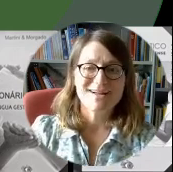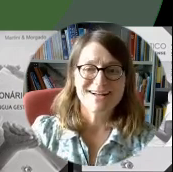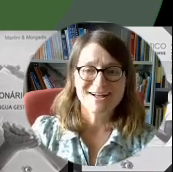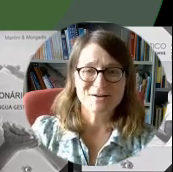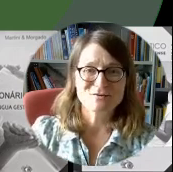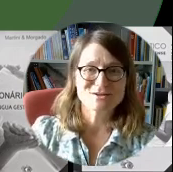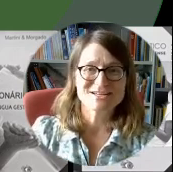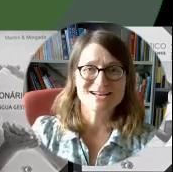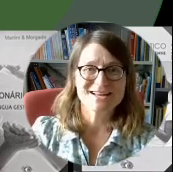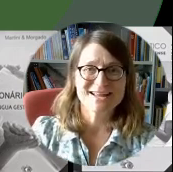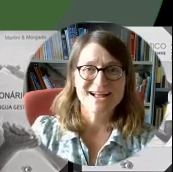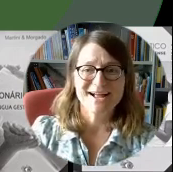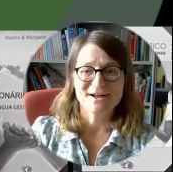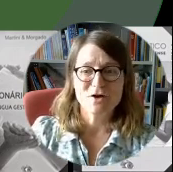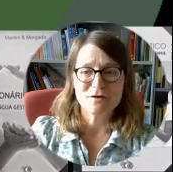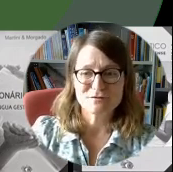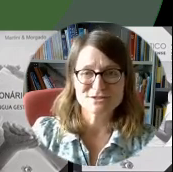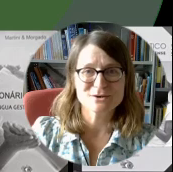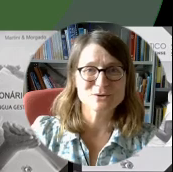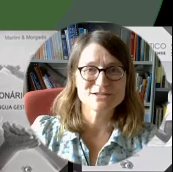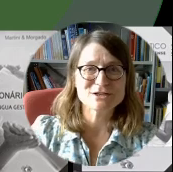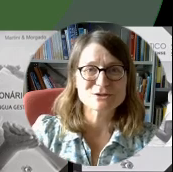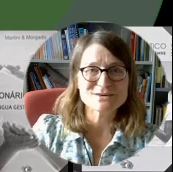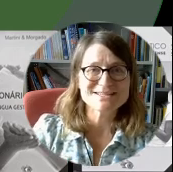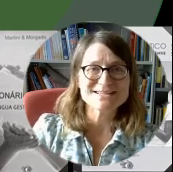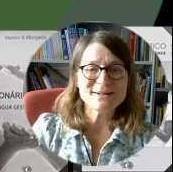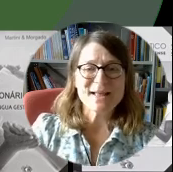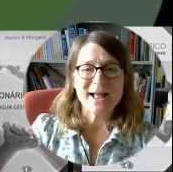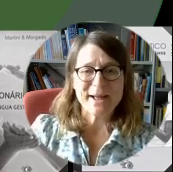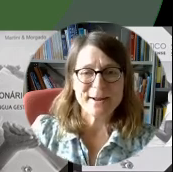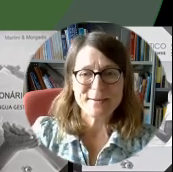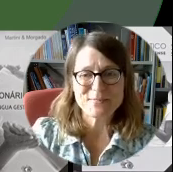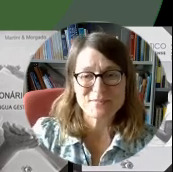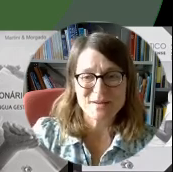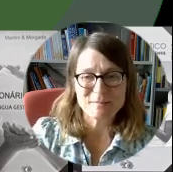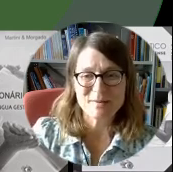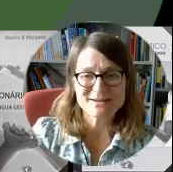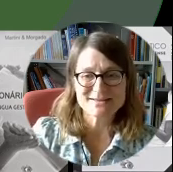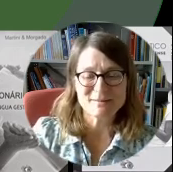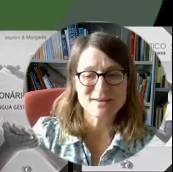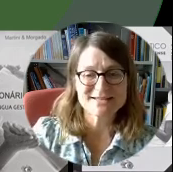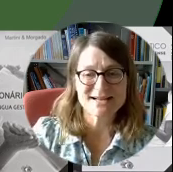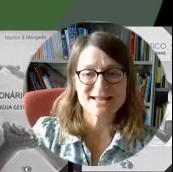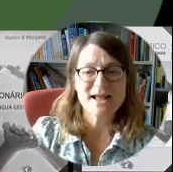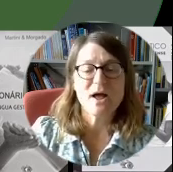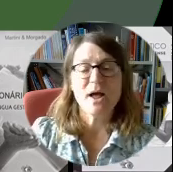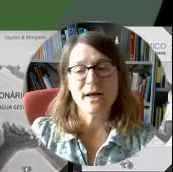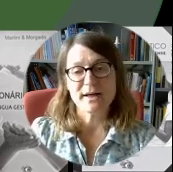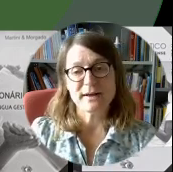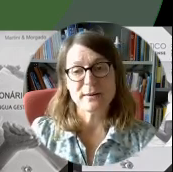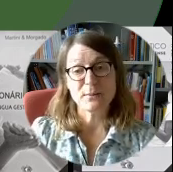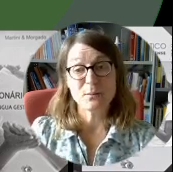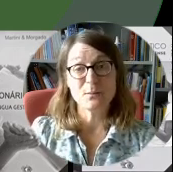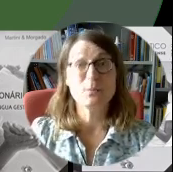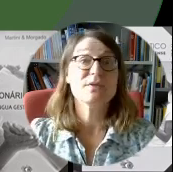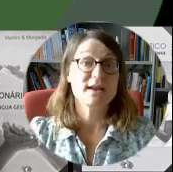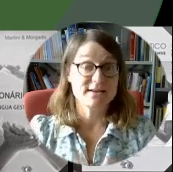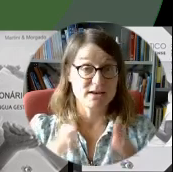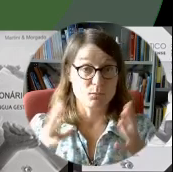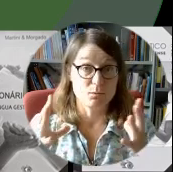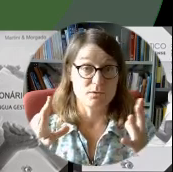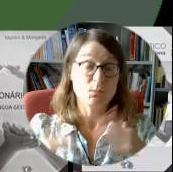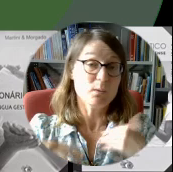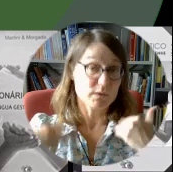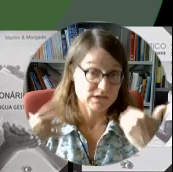video unfortunately covers those dictionaries. But basically what they